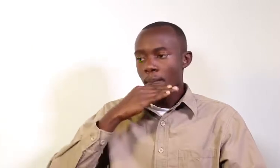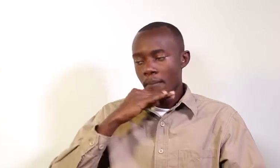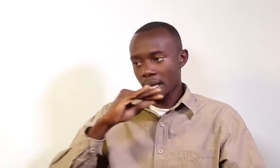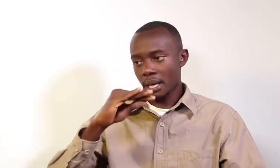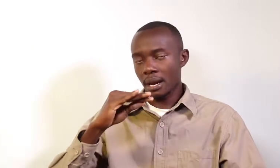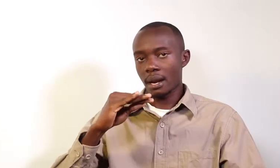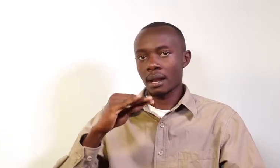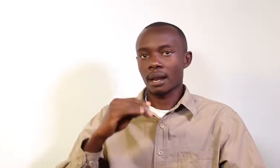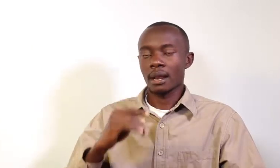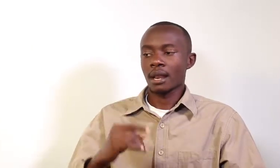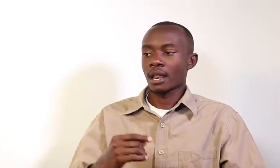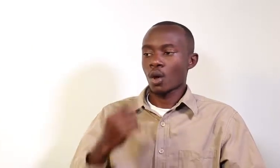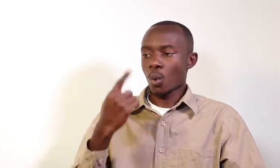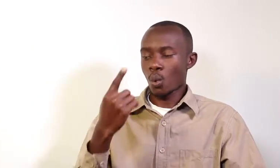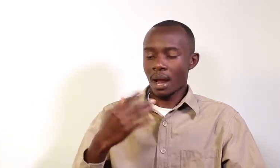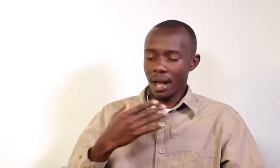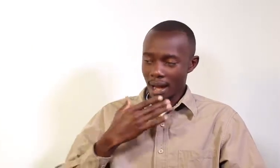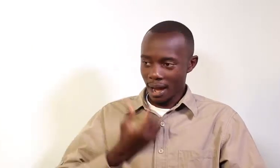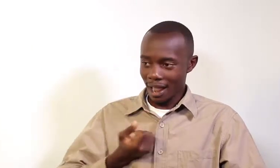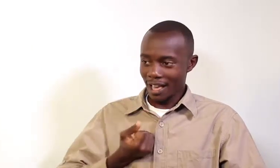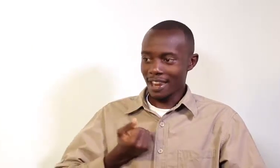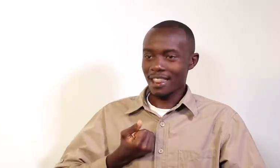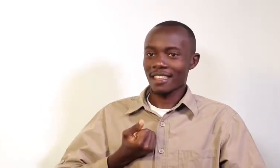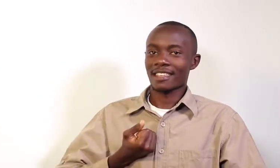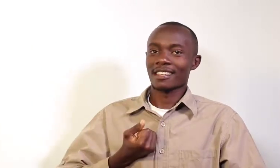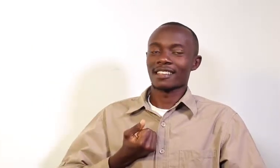2 men and 1 lady.